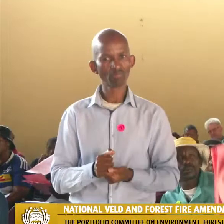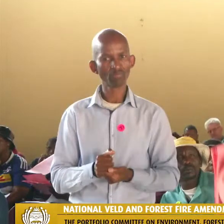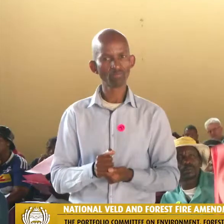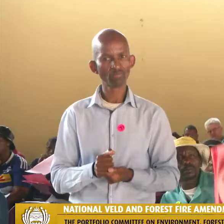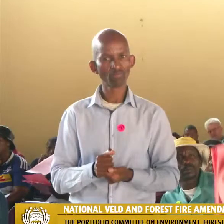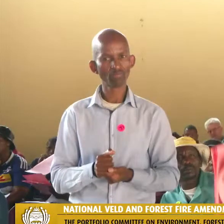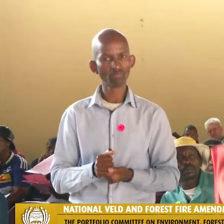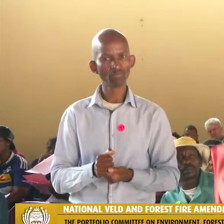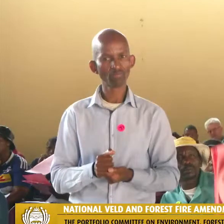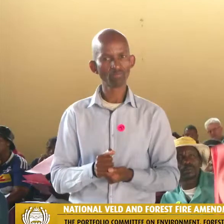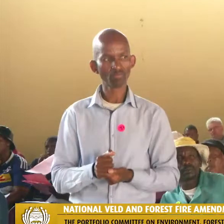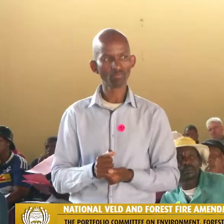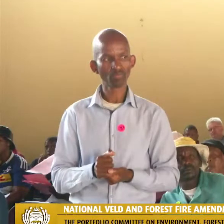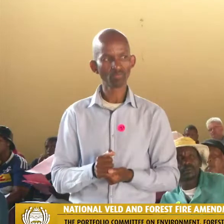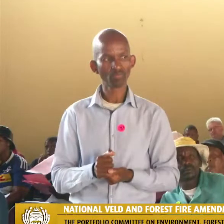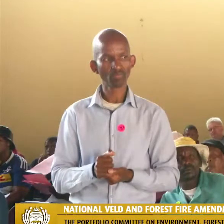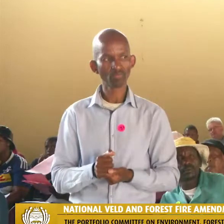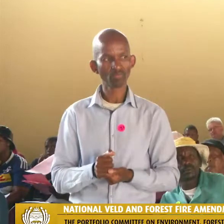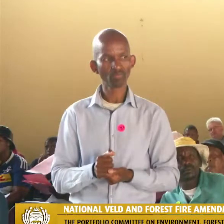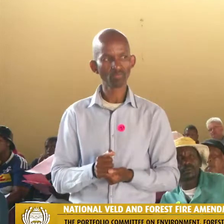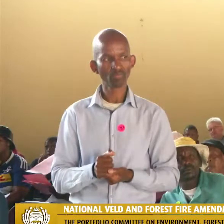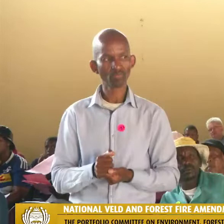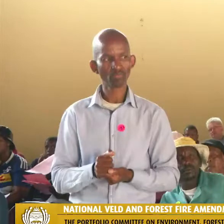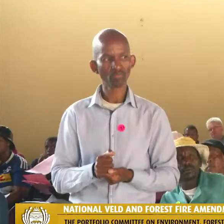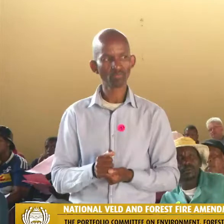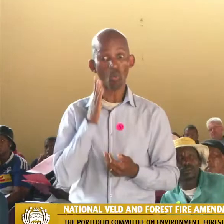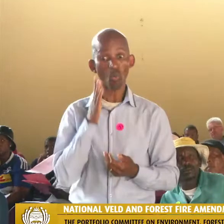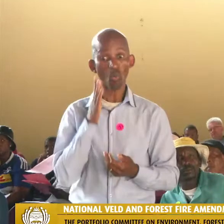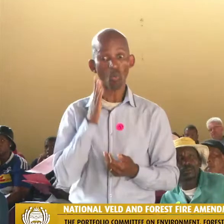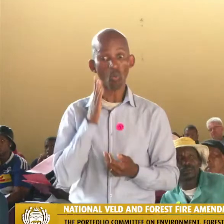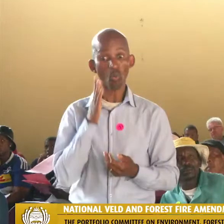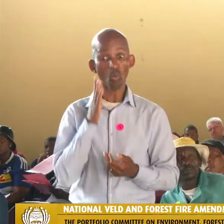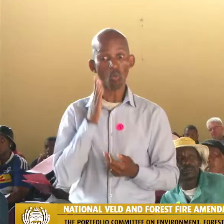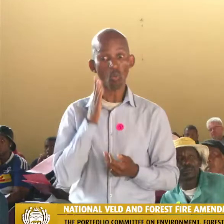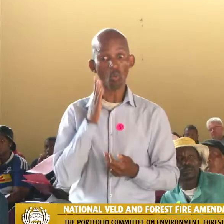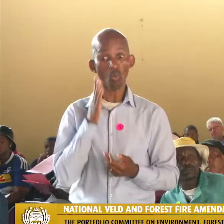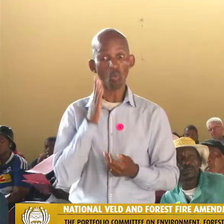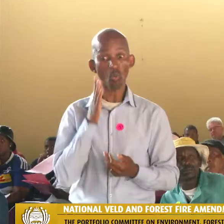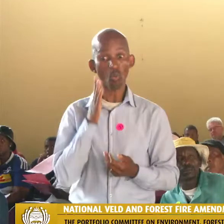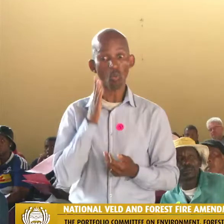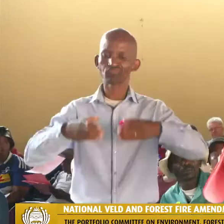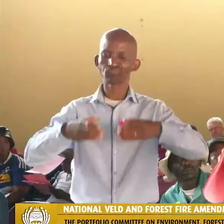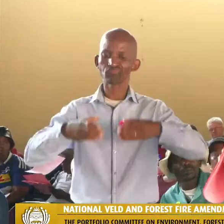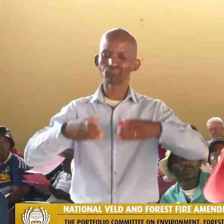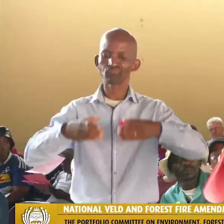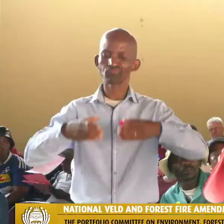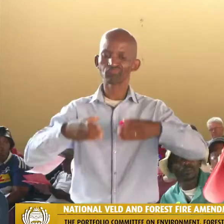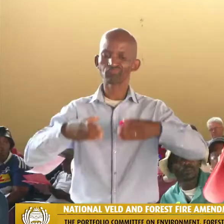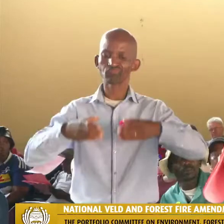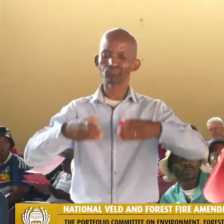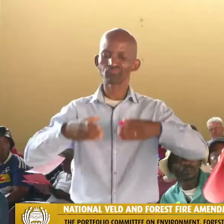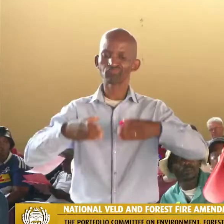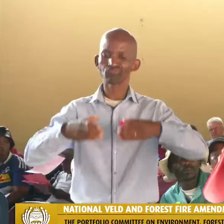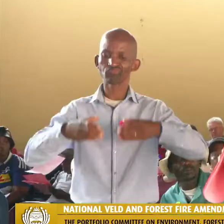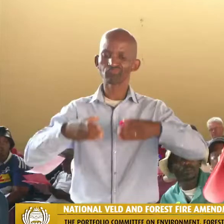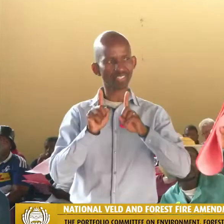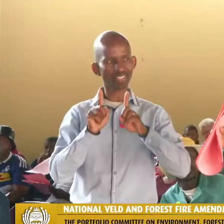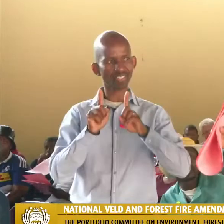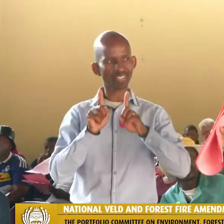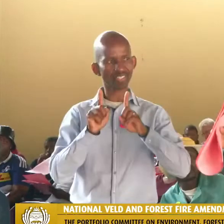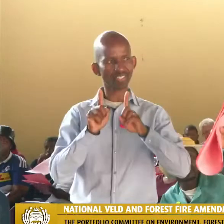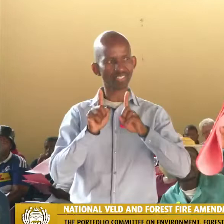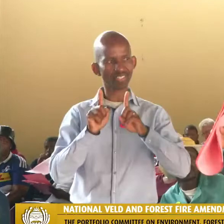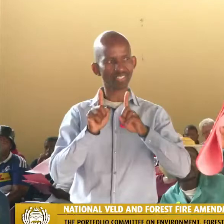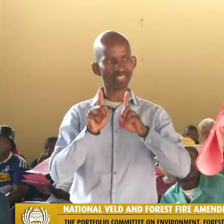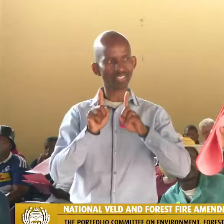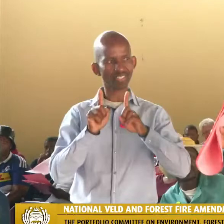kwindima yalami lamendela ngawo nisakhe lamadamu andithi mawakhiwe ngoku kodwa lamadamu